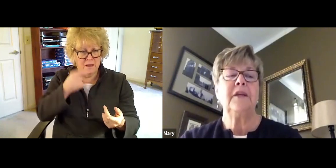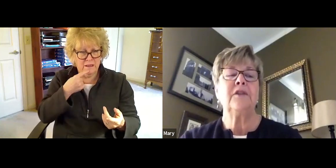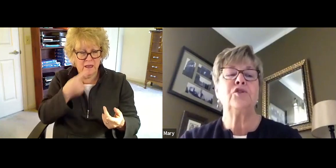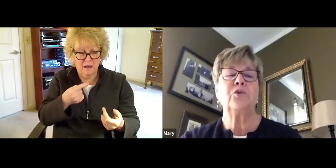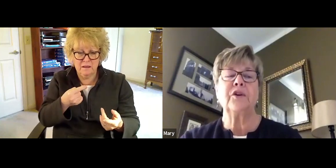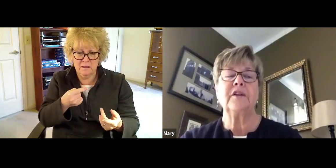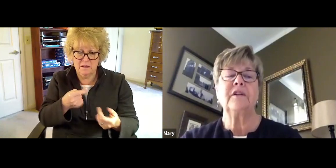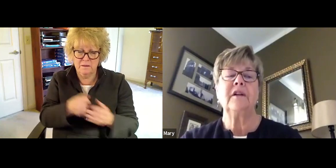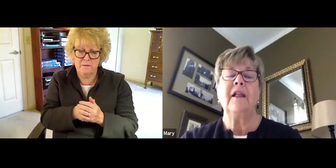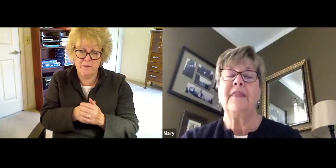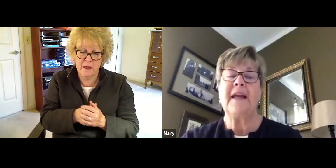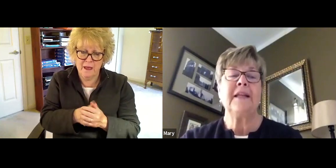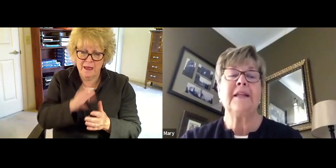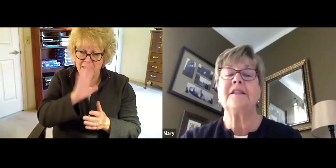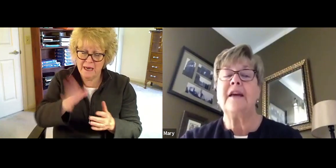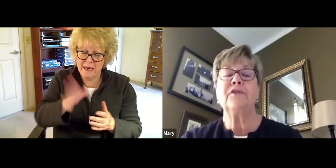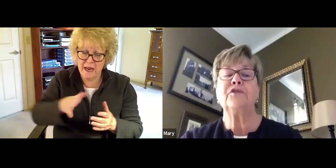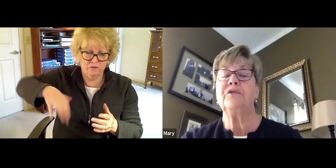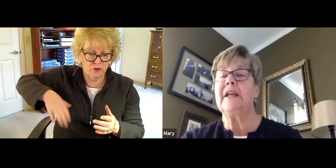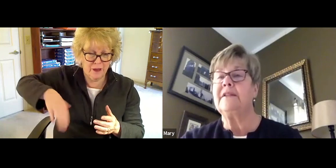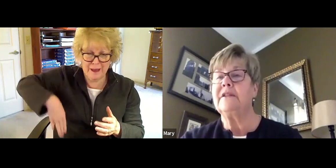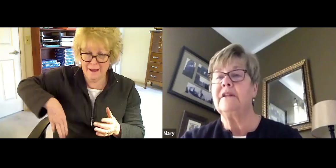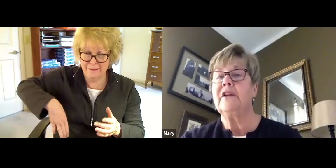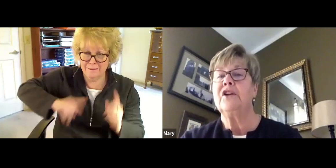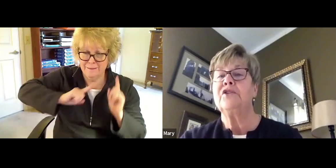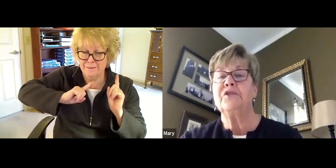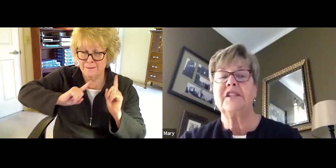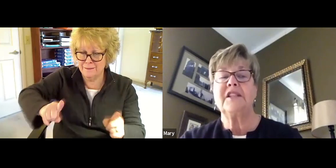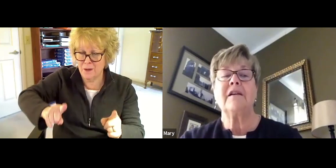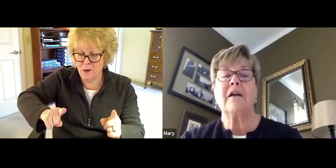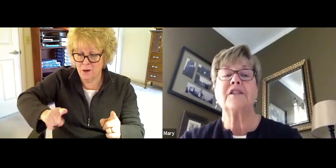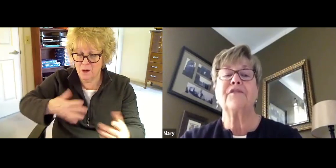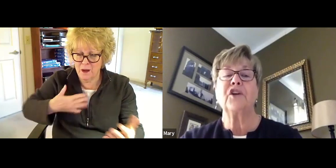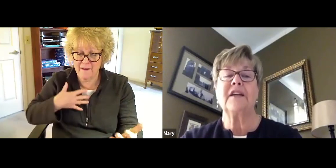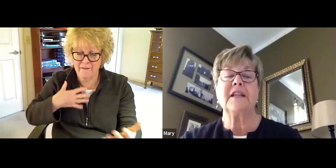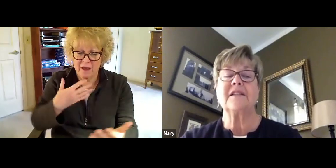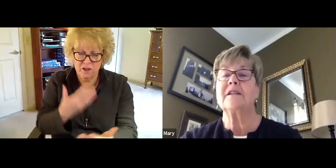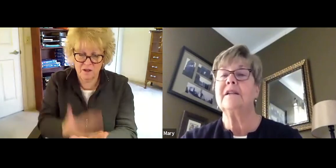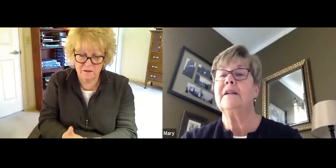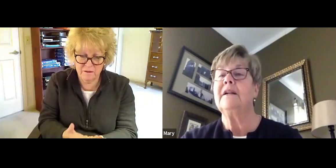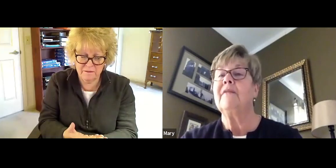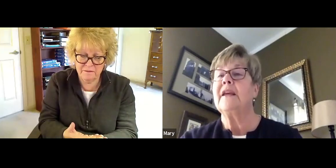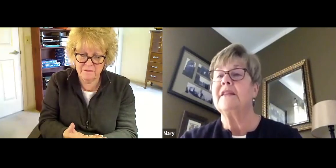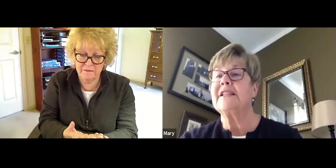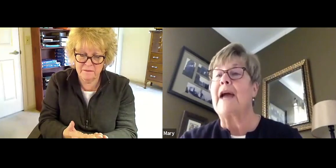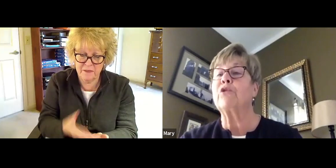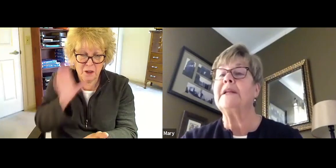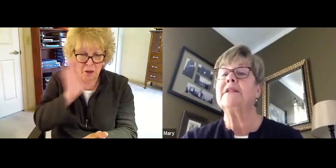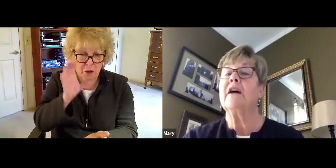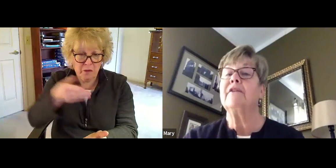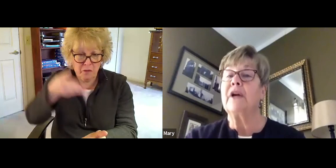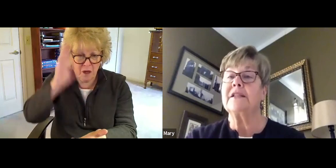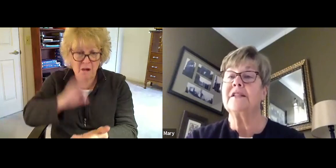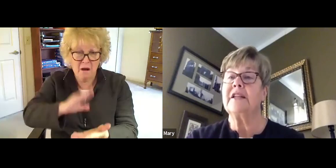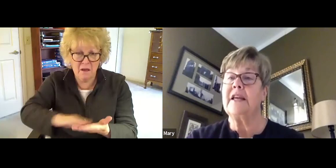Be assured that it is never too late to seek God's forgiveness in the sacrament